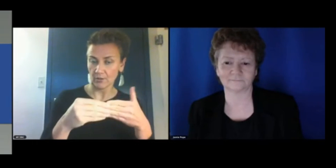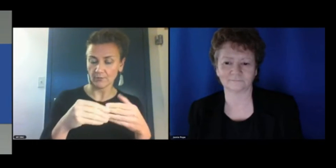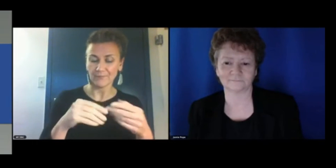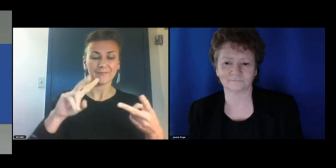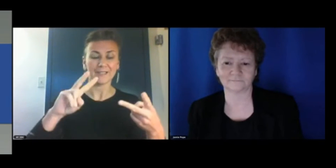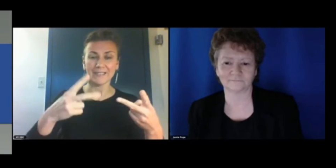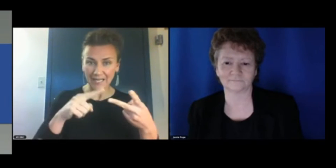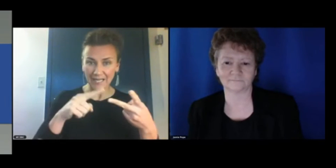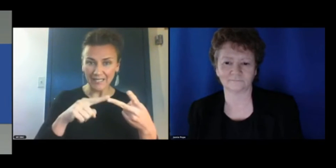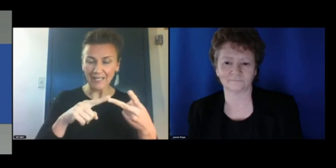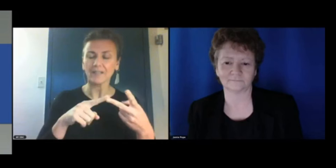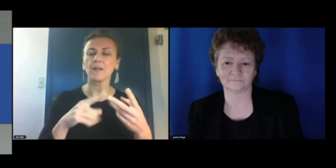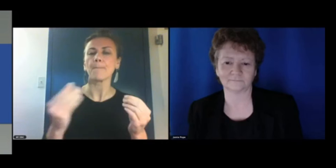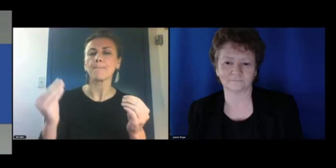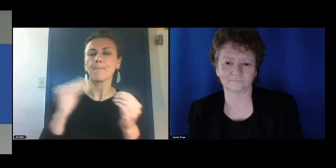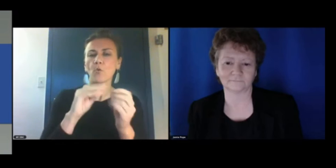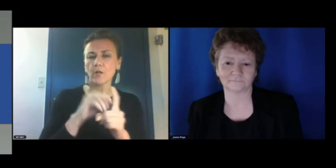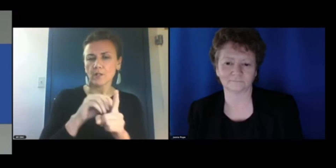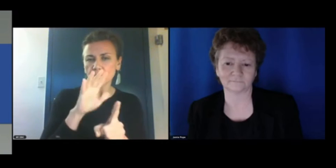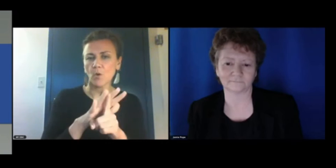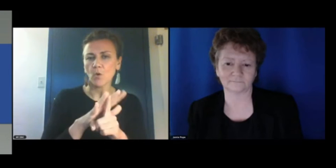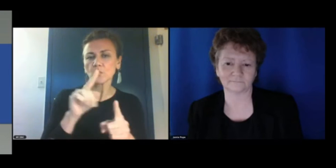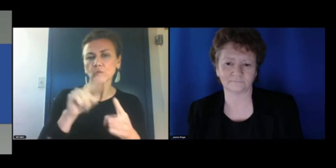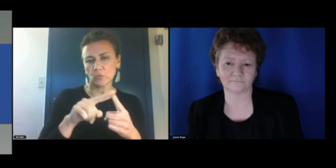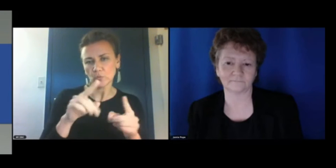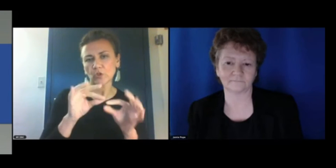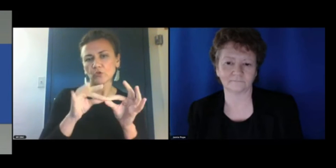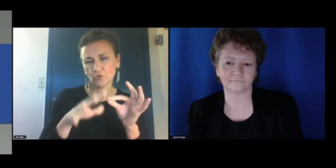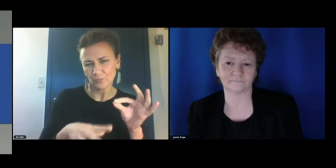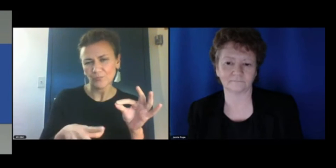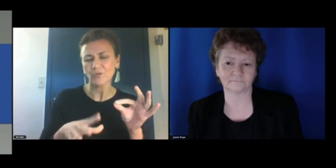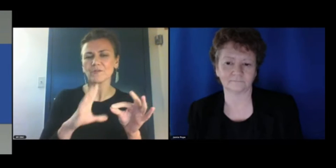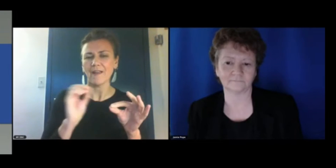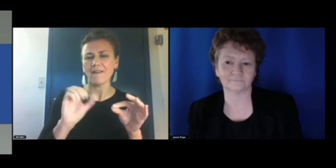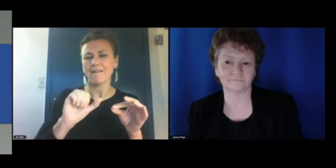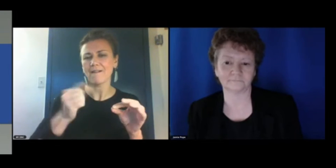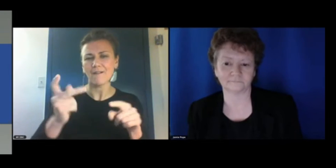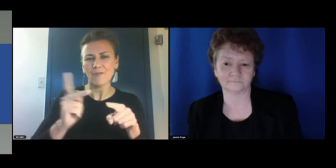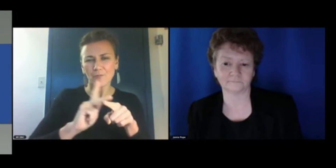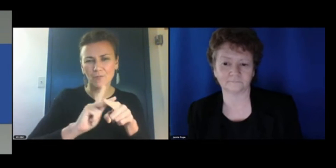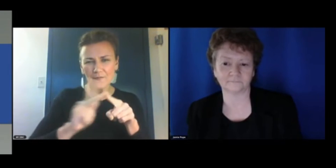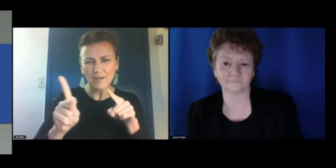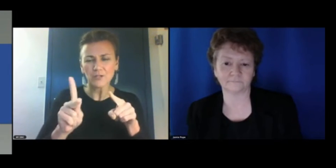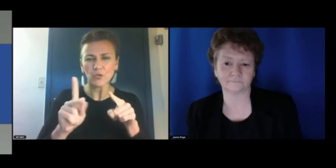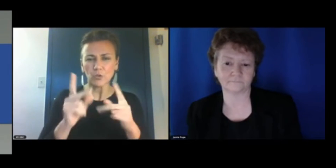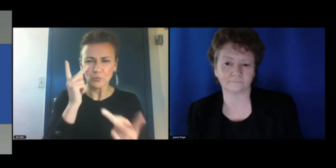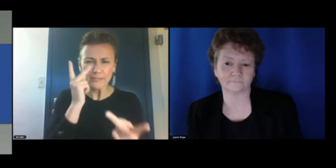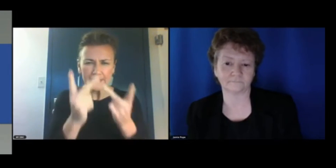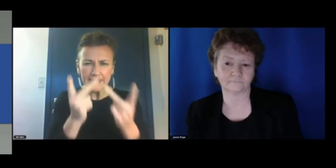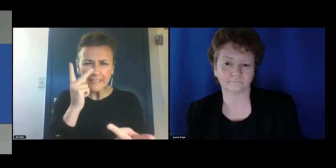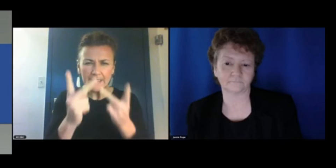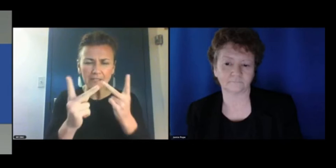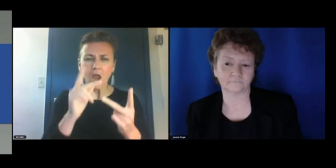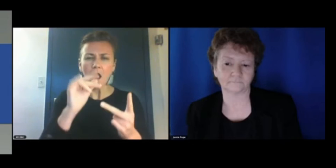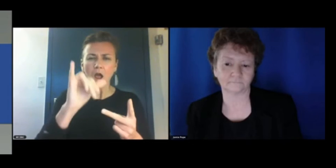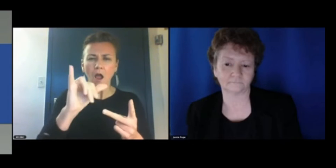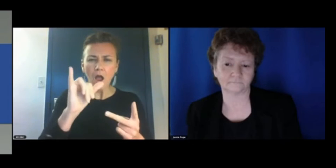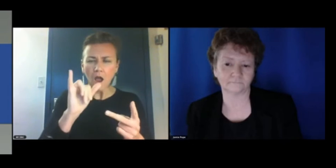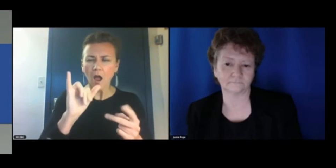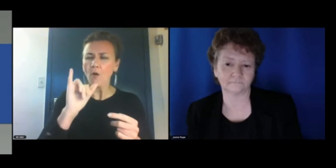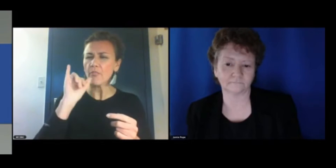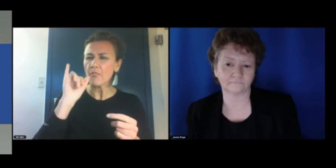show everyone and guide people. And also to influence